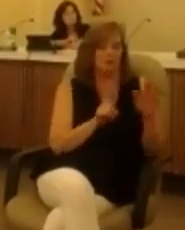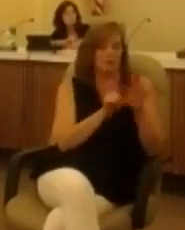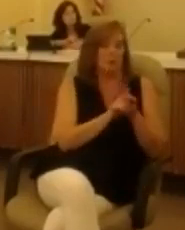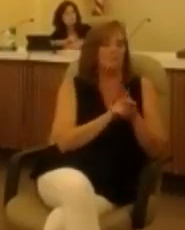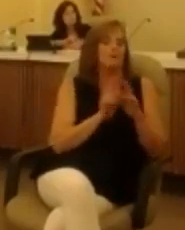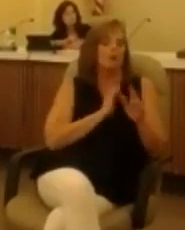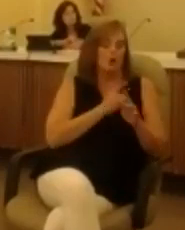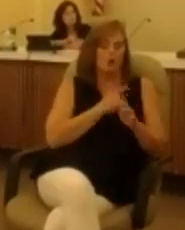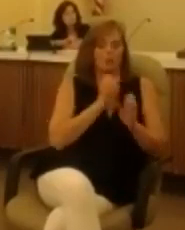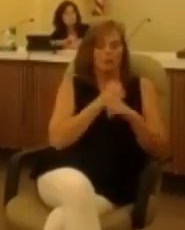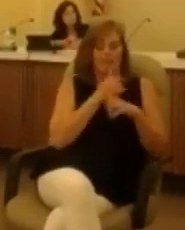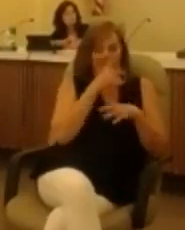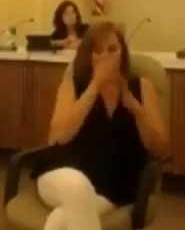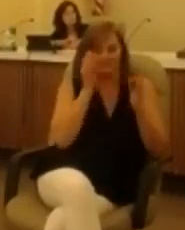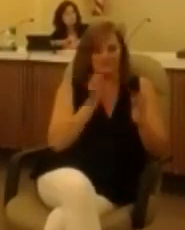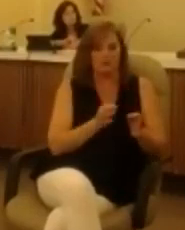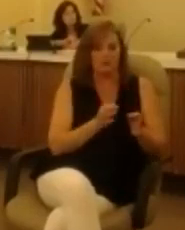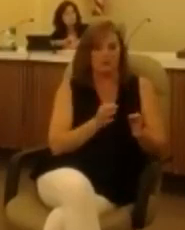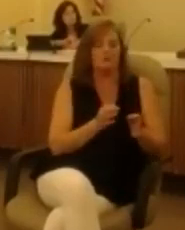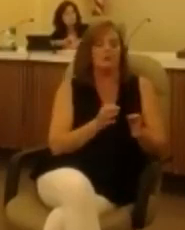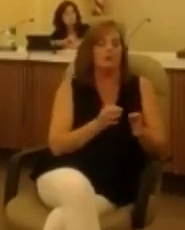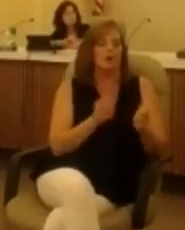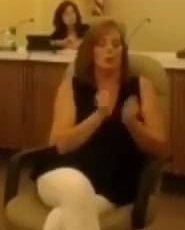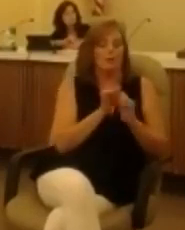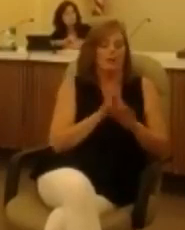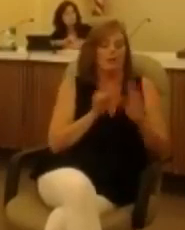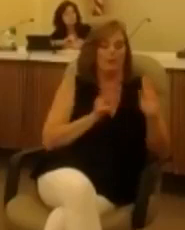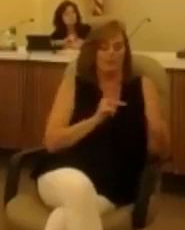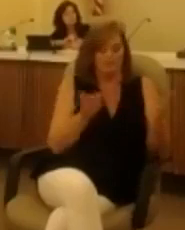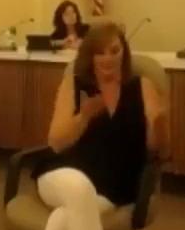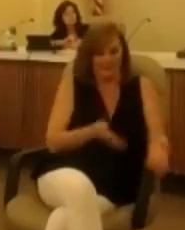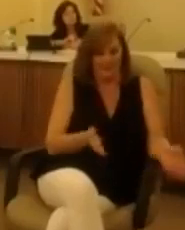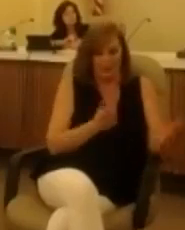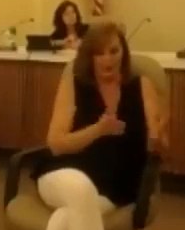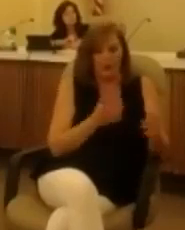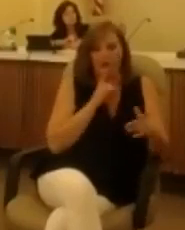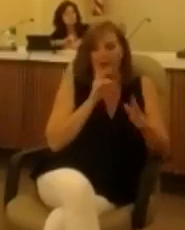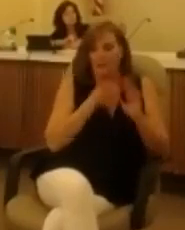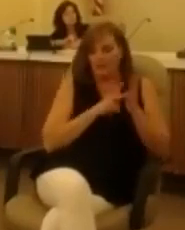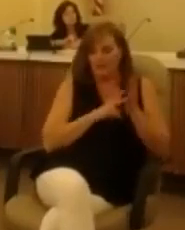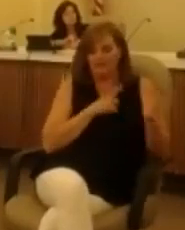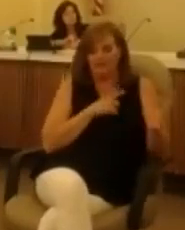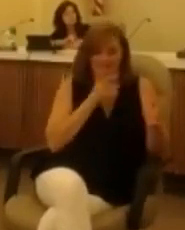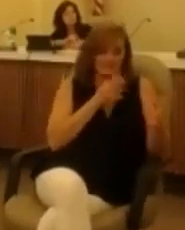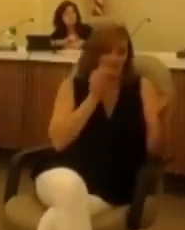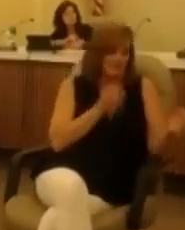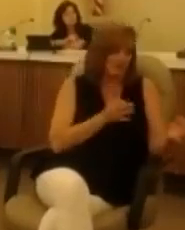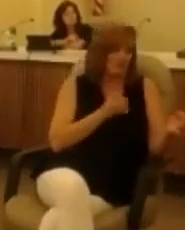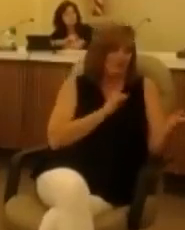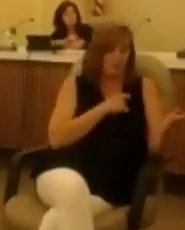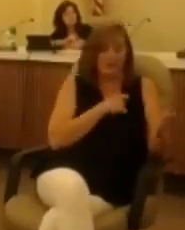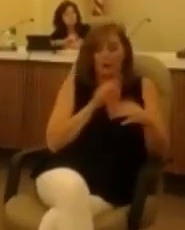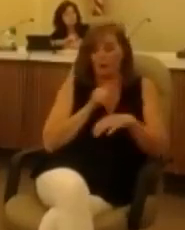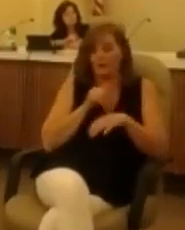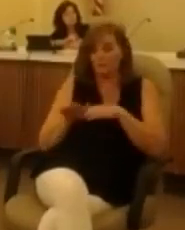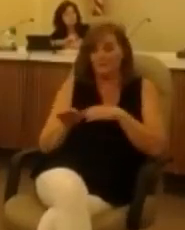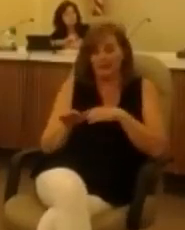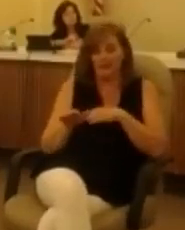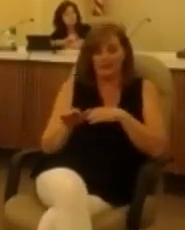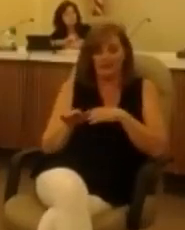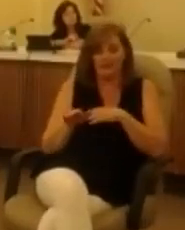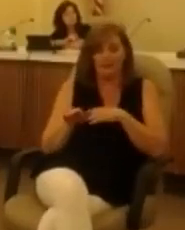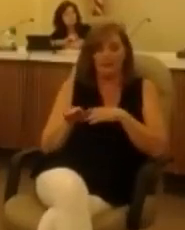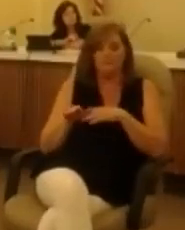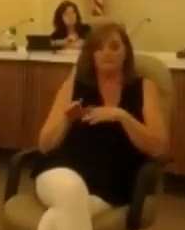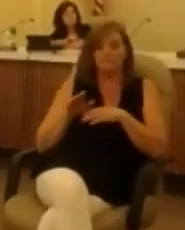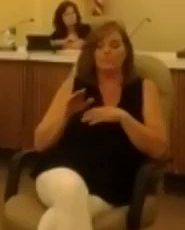make a decision in absentia. And it's basically the decision as to whether we are going to send in